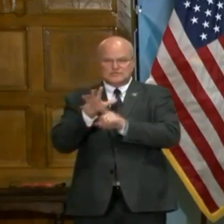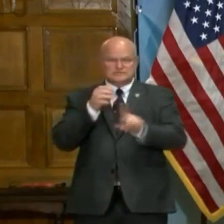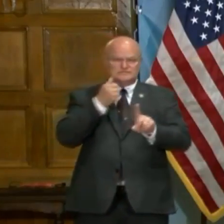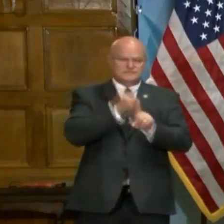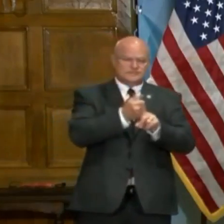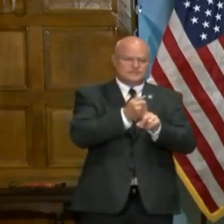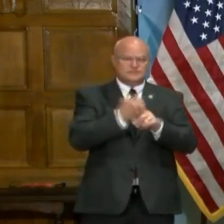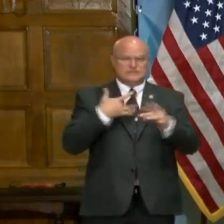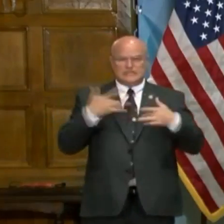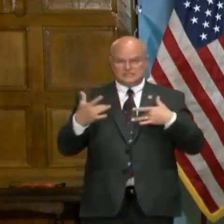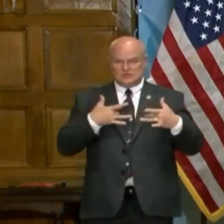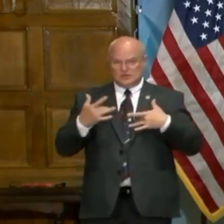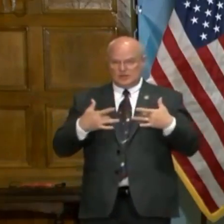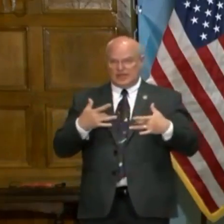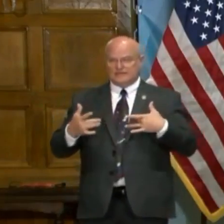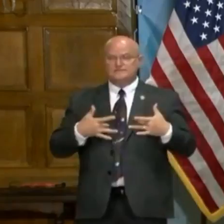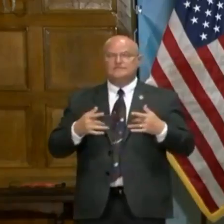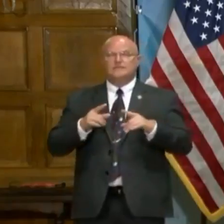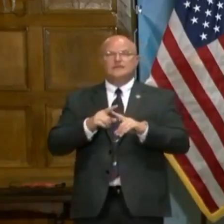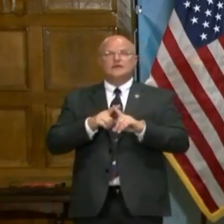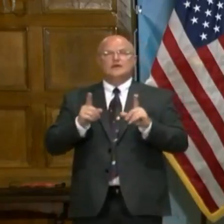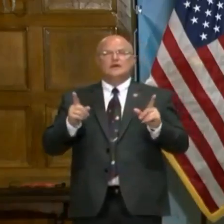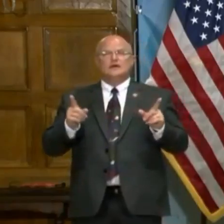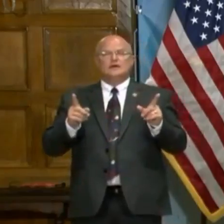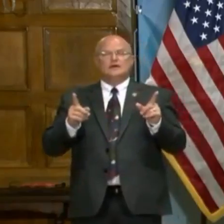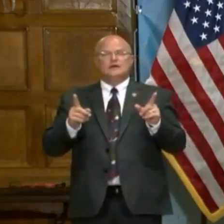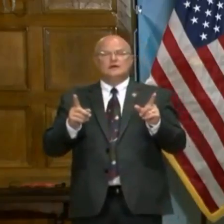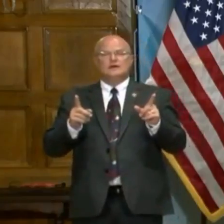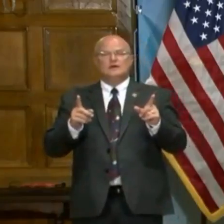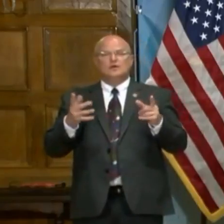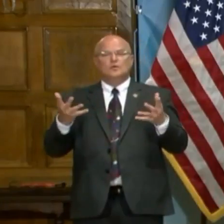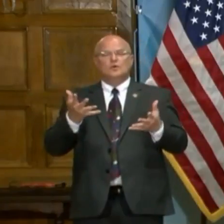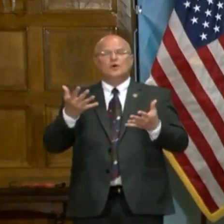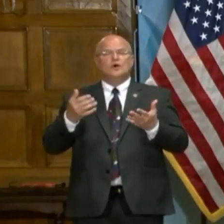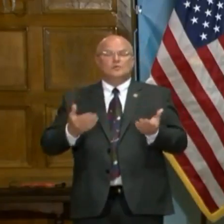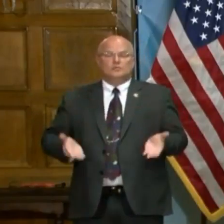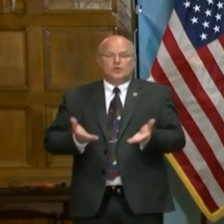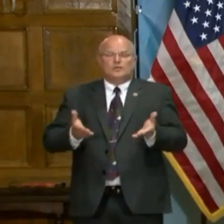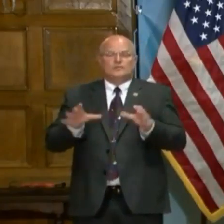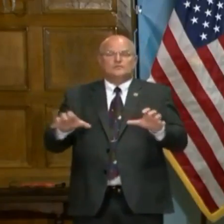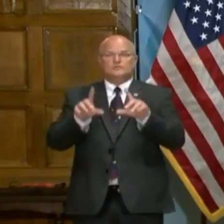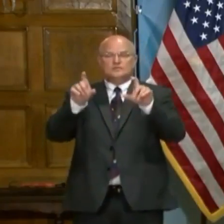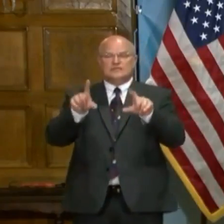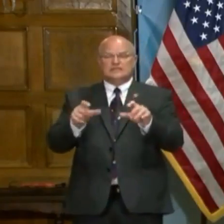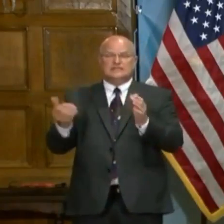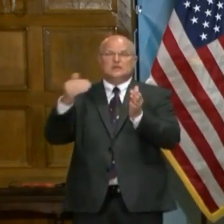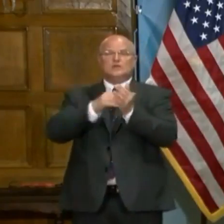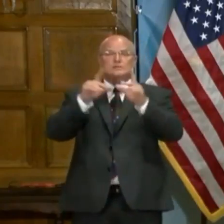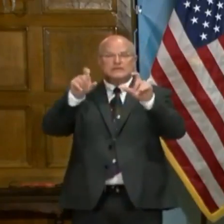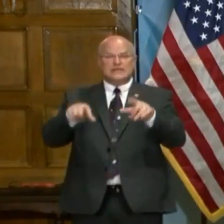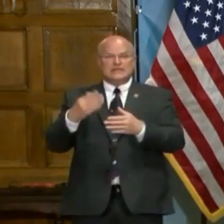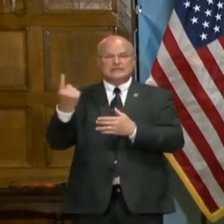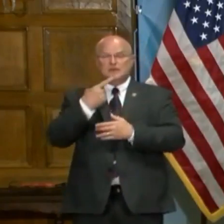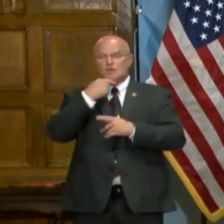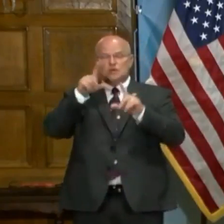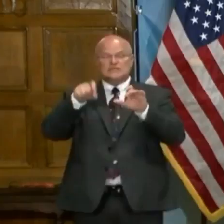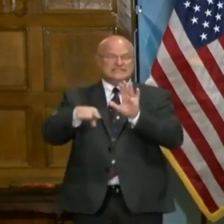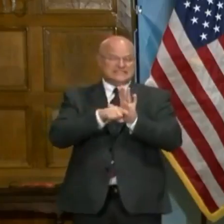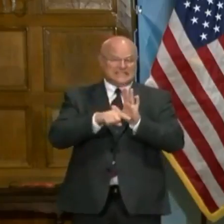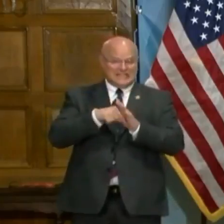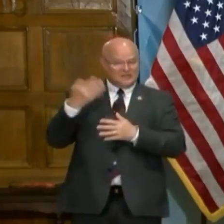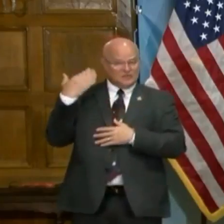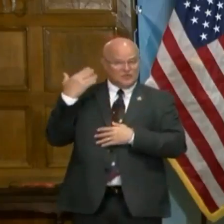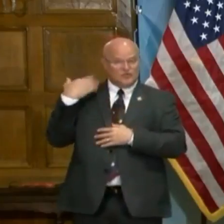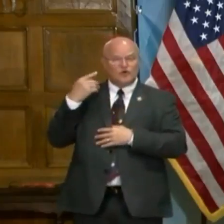that we have to be concerned about. But what would prompt us to do testing, repeat testing in someone who had tested